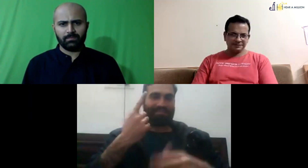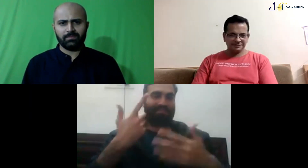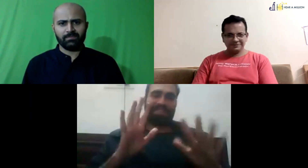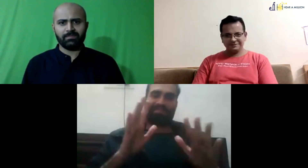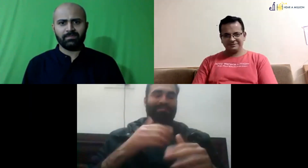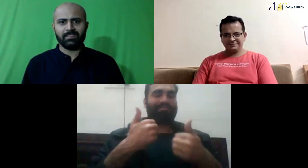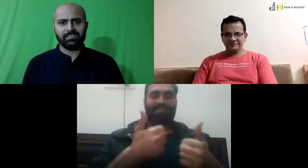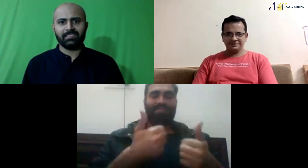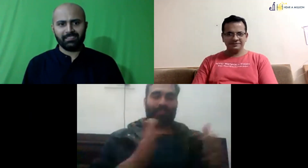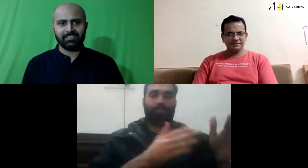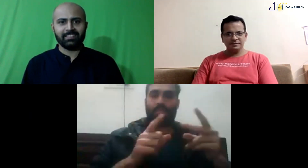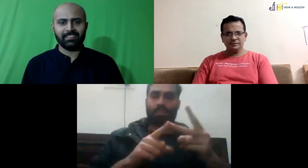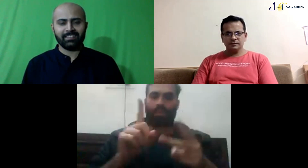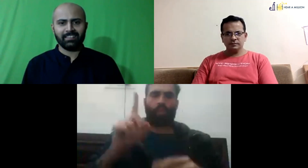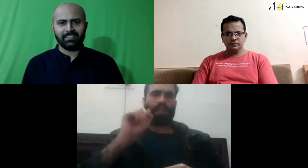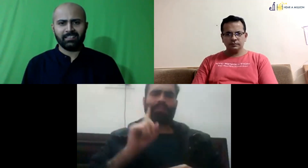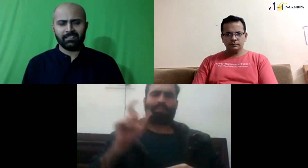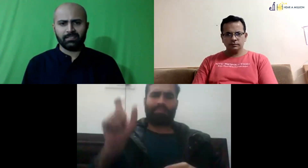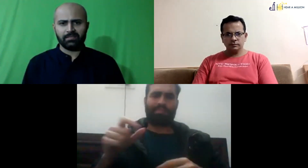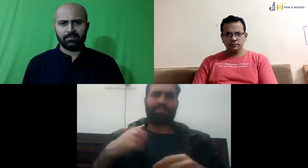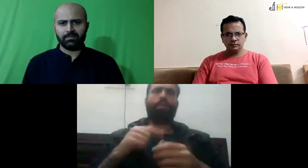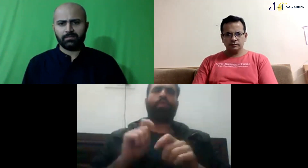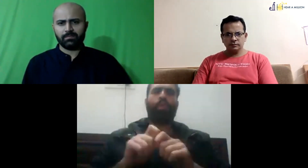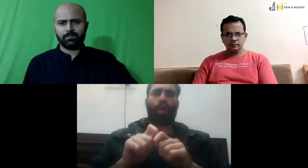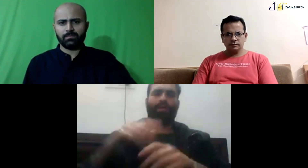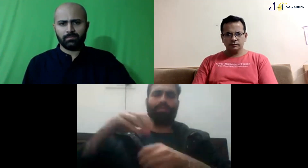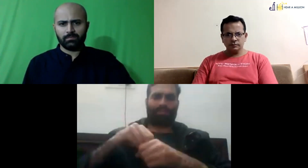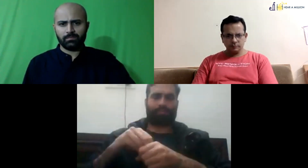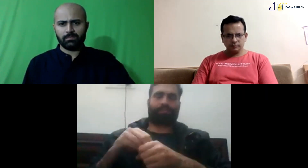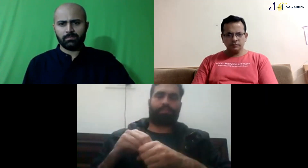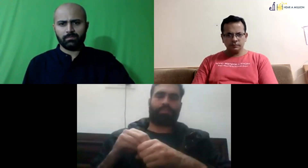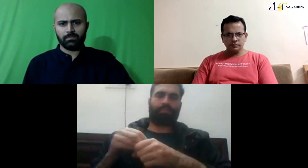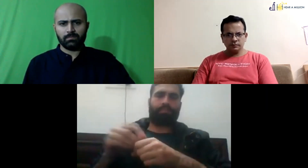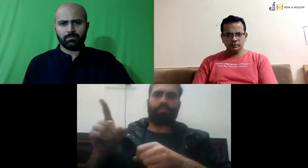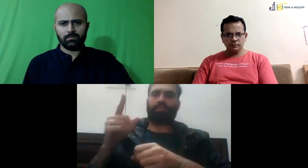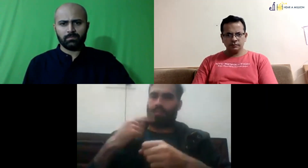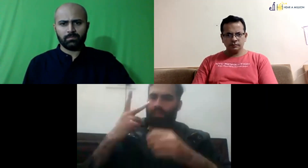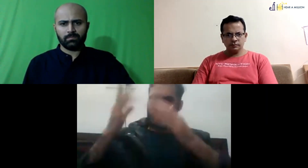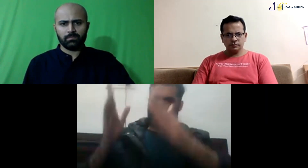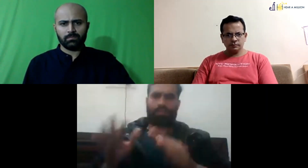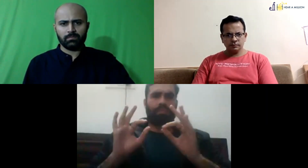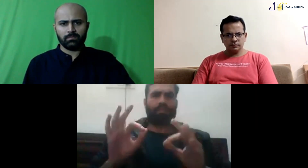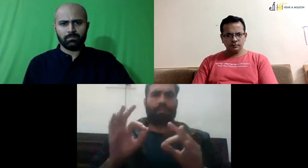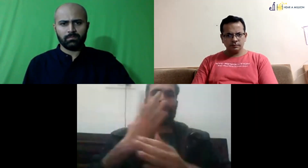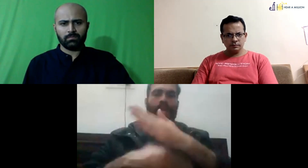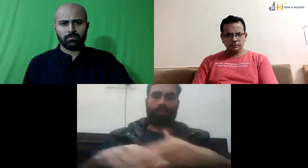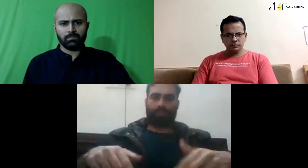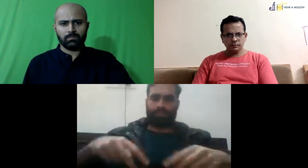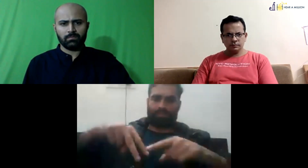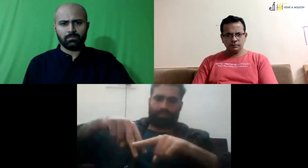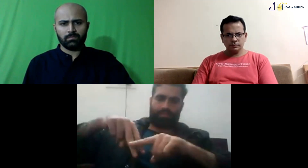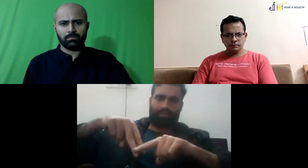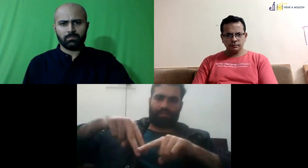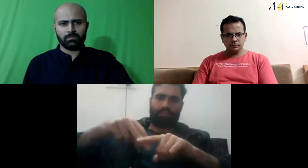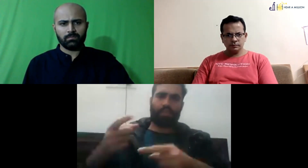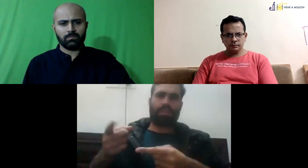So I understood that things about Usher syndrome. Usher syndrome. So I wanna involve one deaf person.